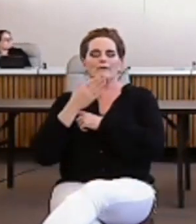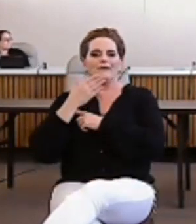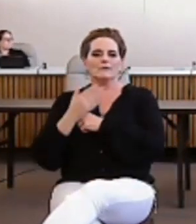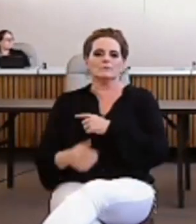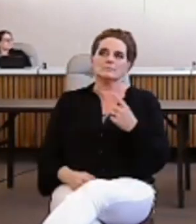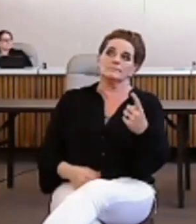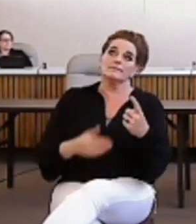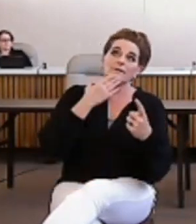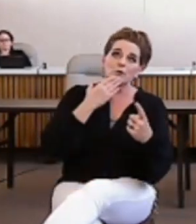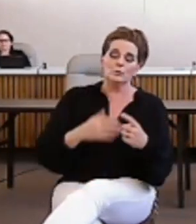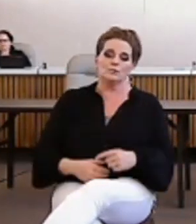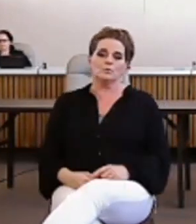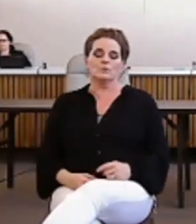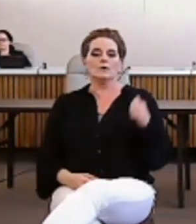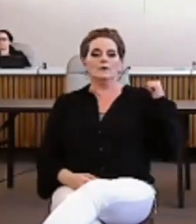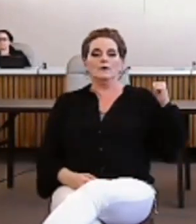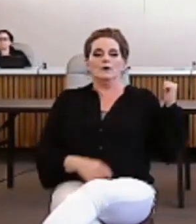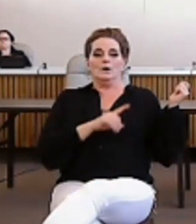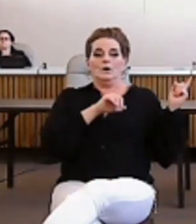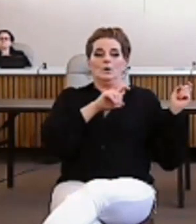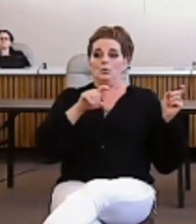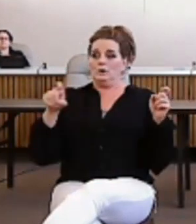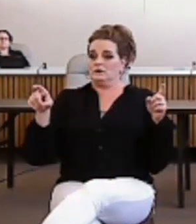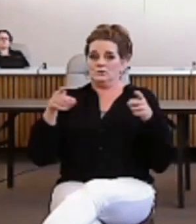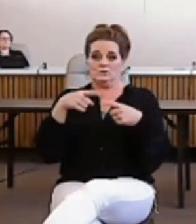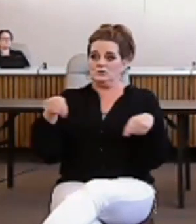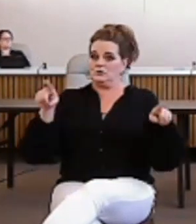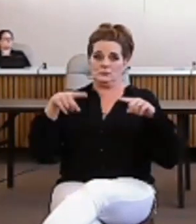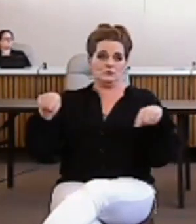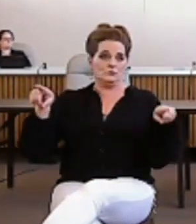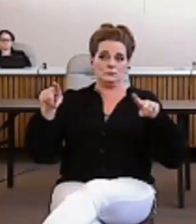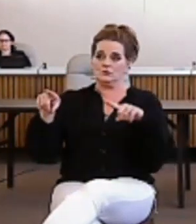you. Are there any questions from the public?